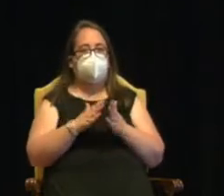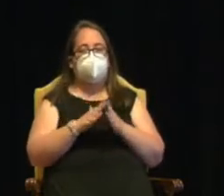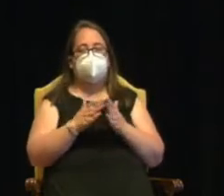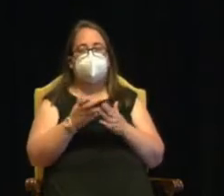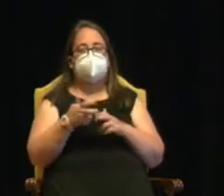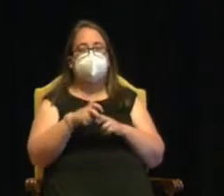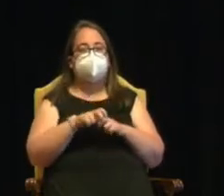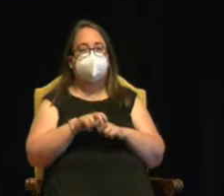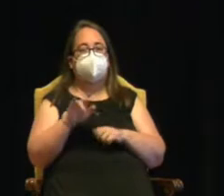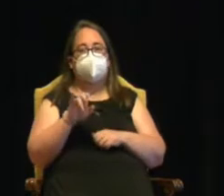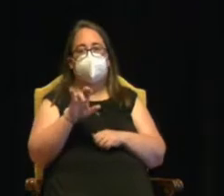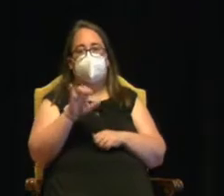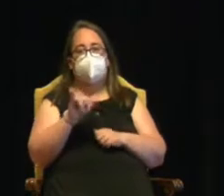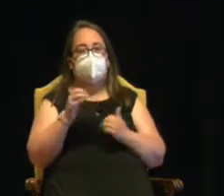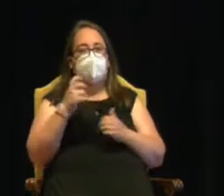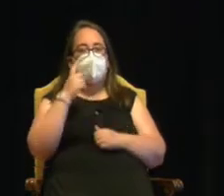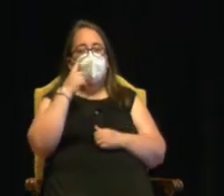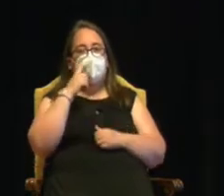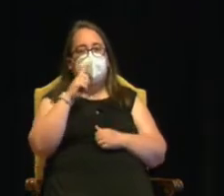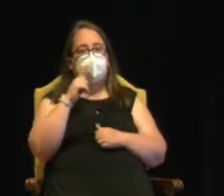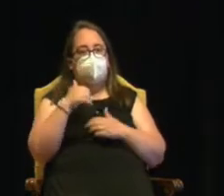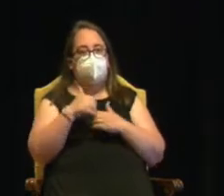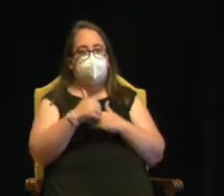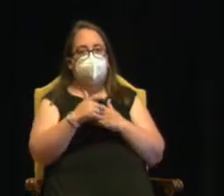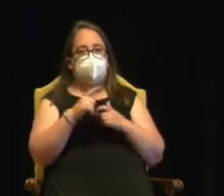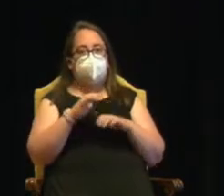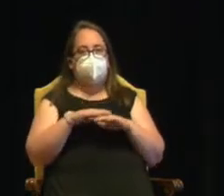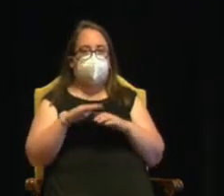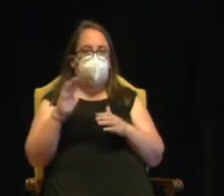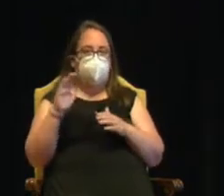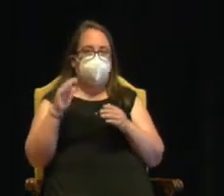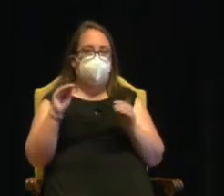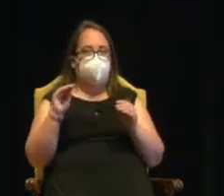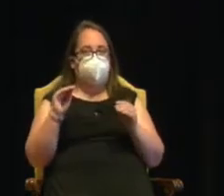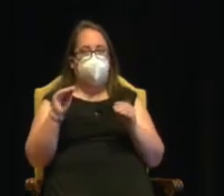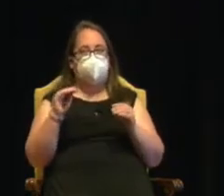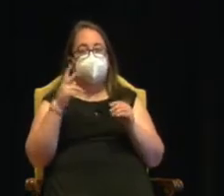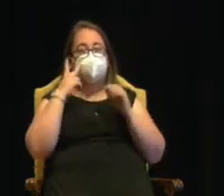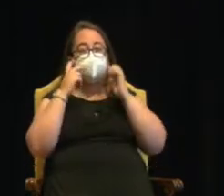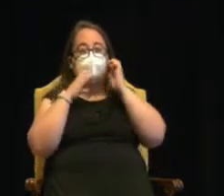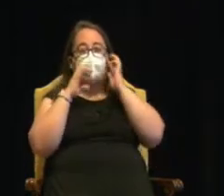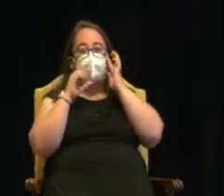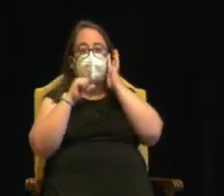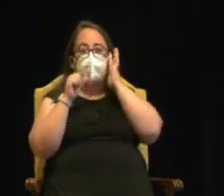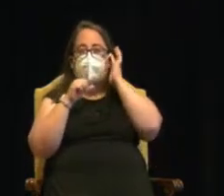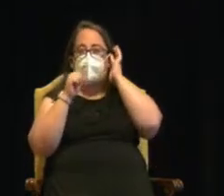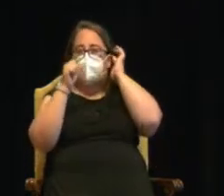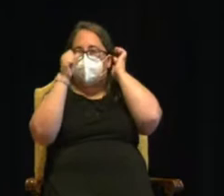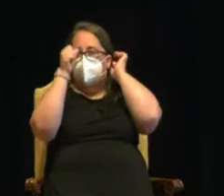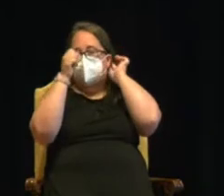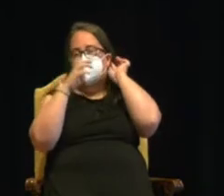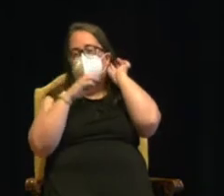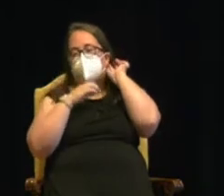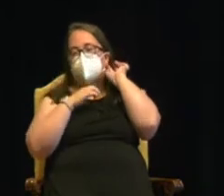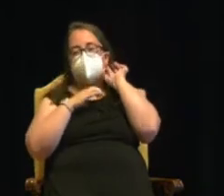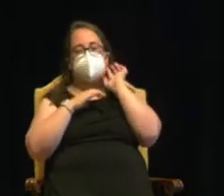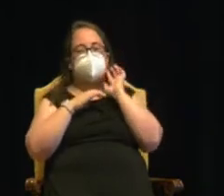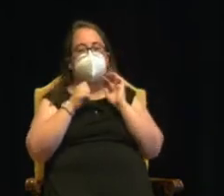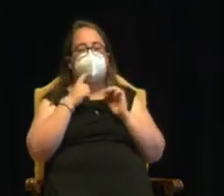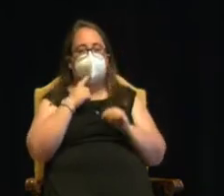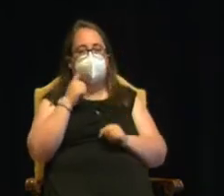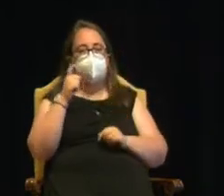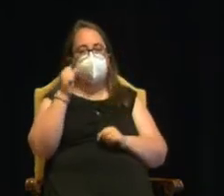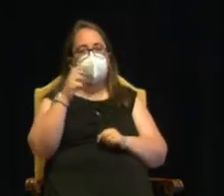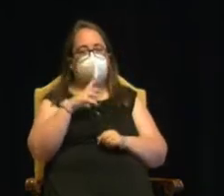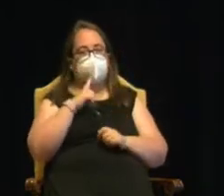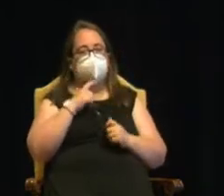bakery waiting for the buns to go on sale. And she sees a very old man It's early 20th century. And she's like, this is a man who